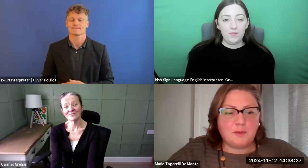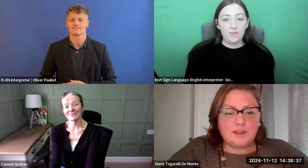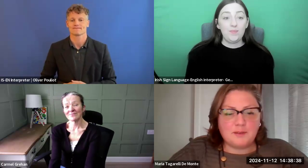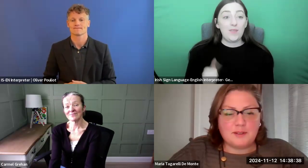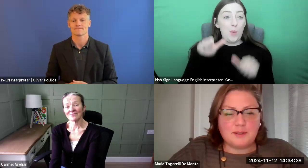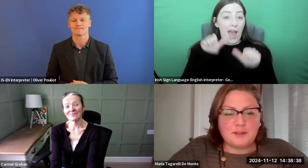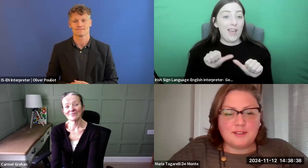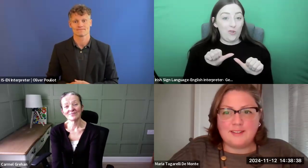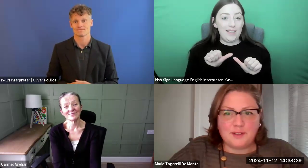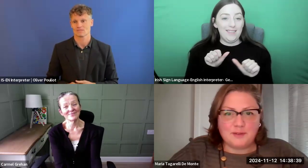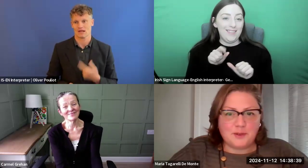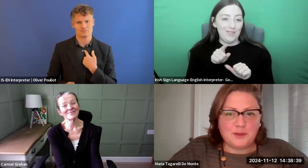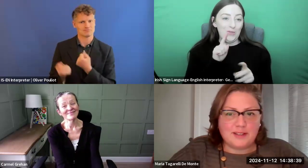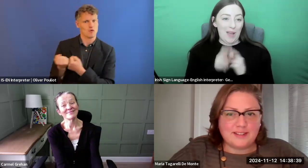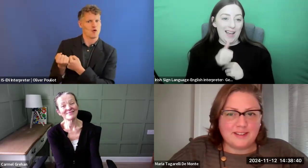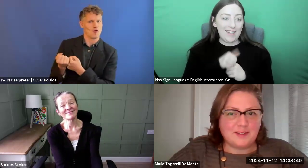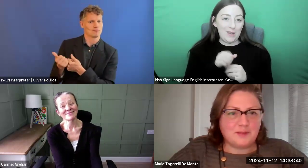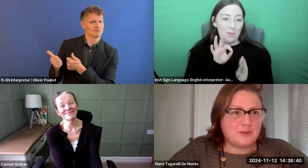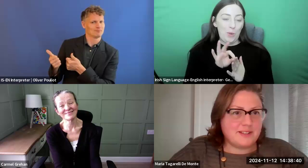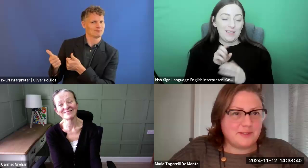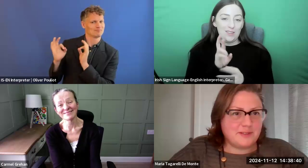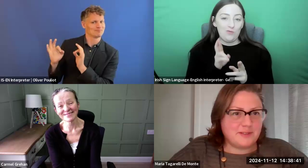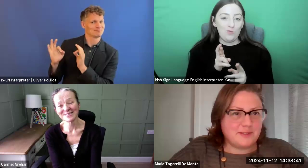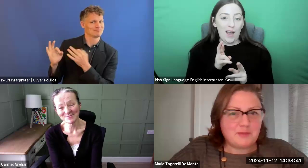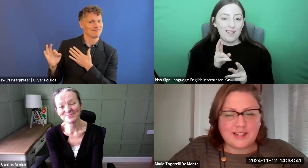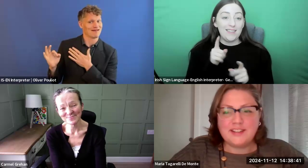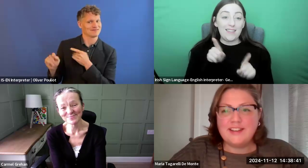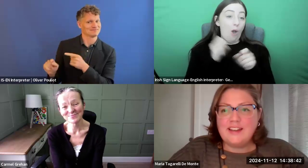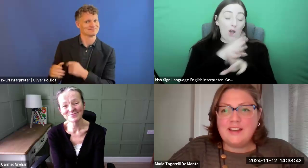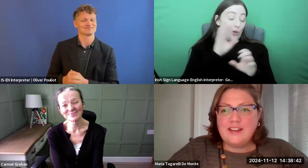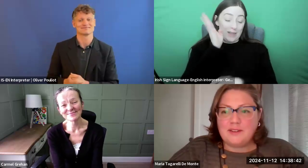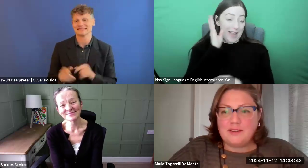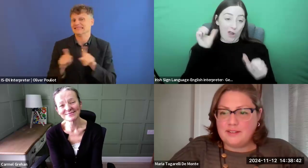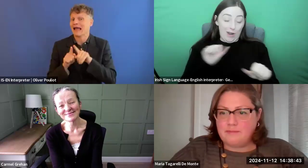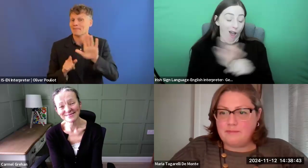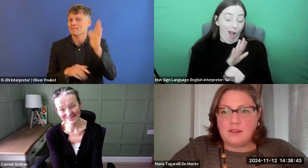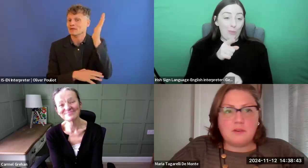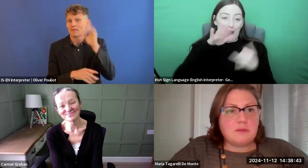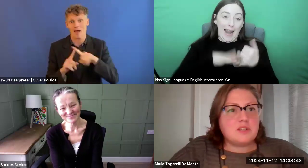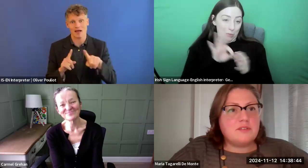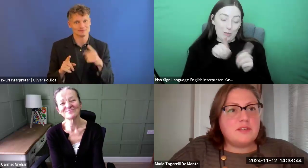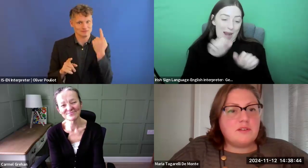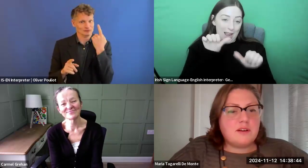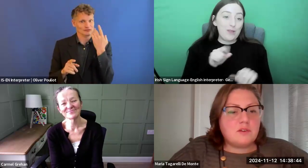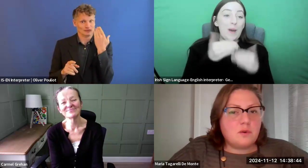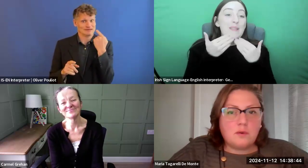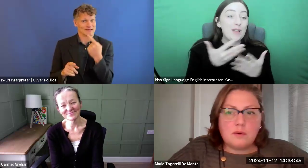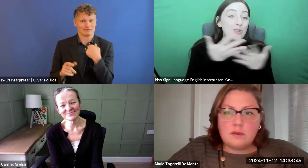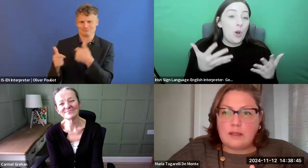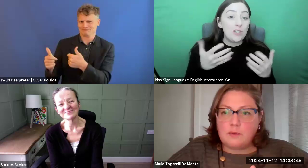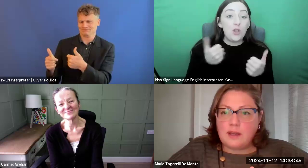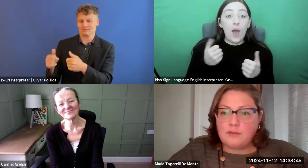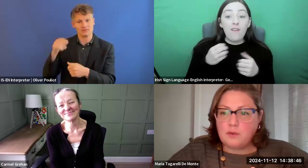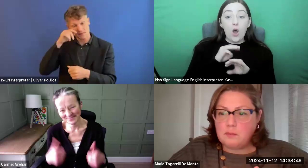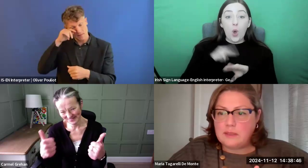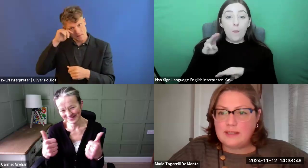I agree with this point, this last point of view, as with the rest of your presentation. Well, thank you very much. If there are